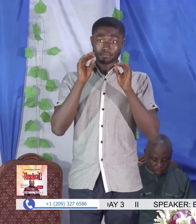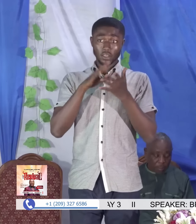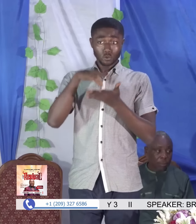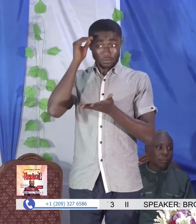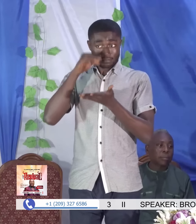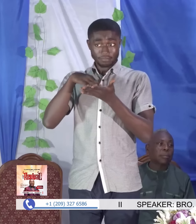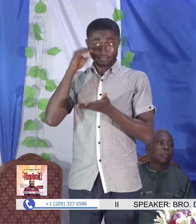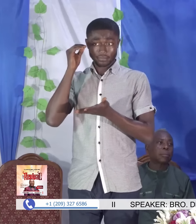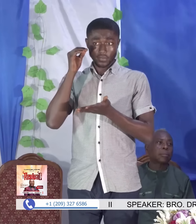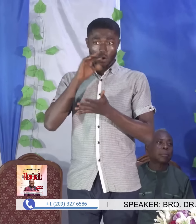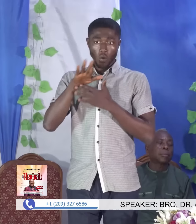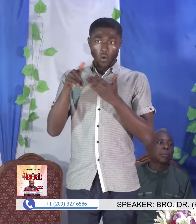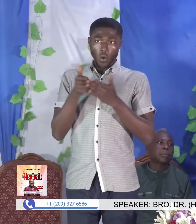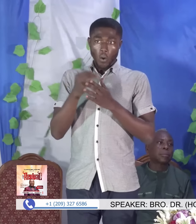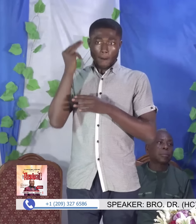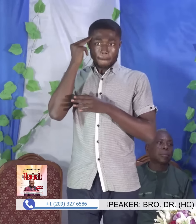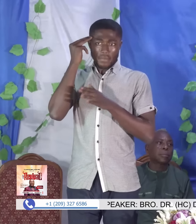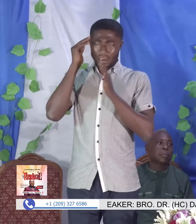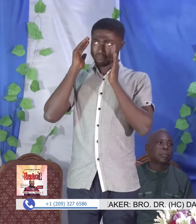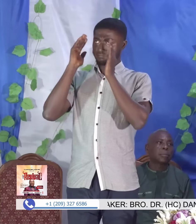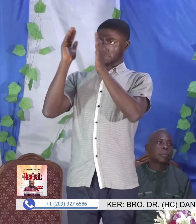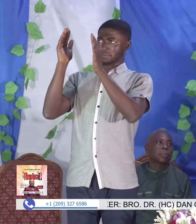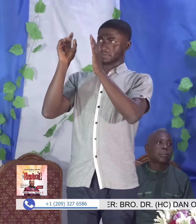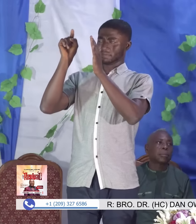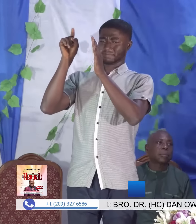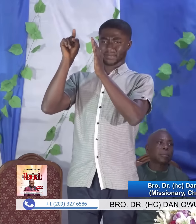agina sikasam eso